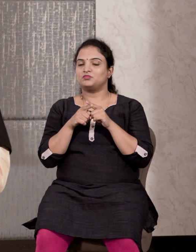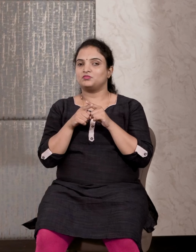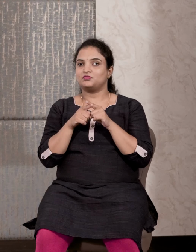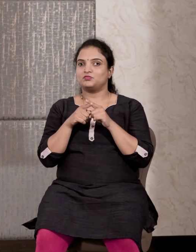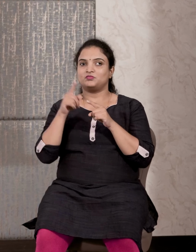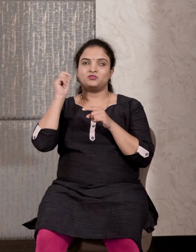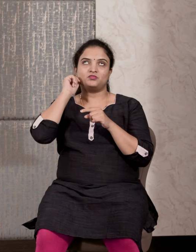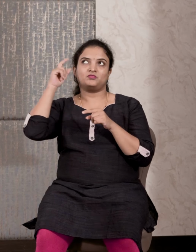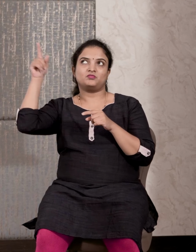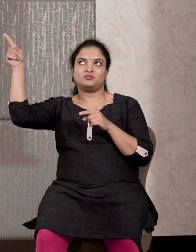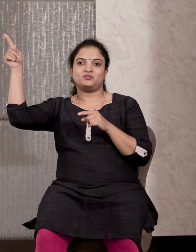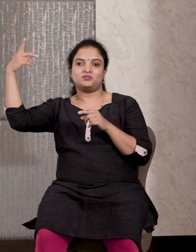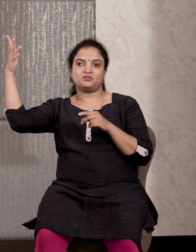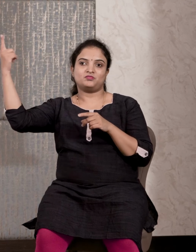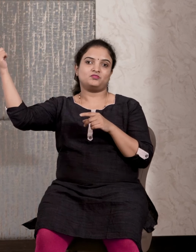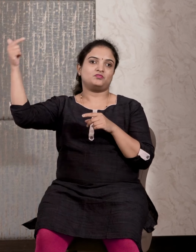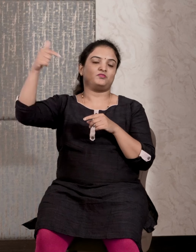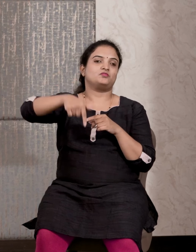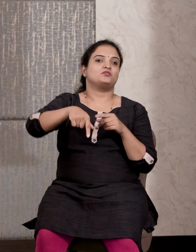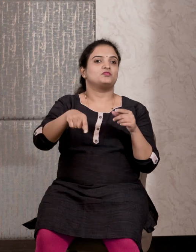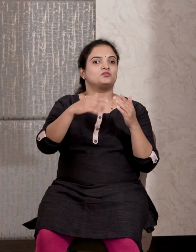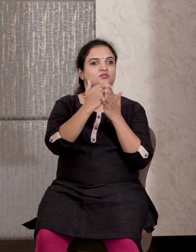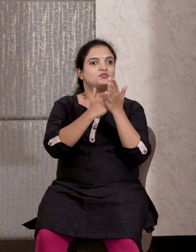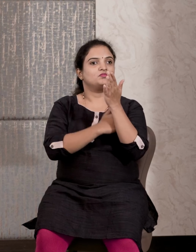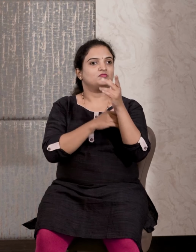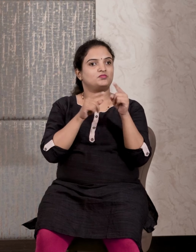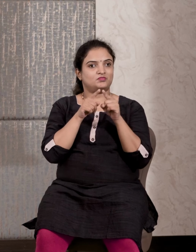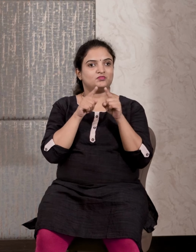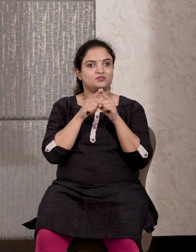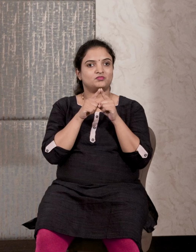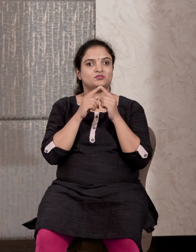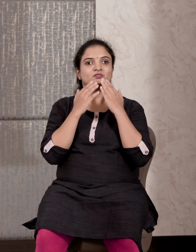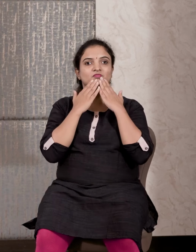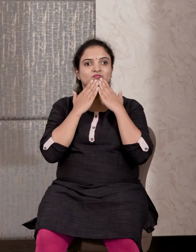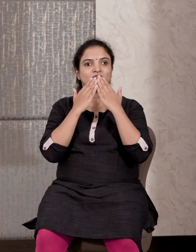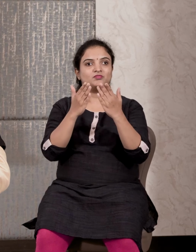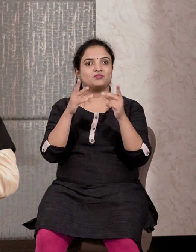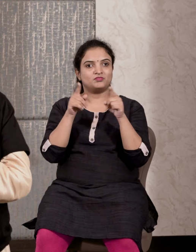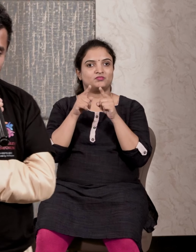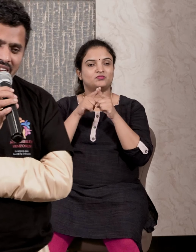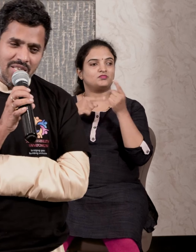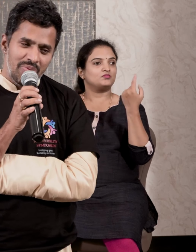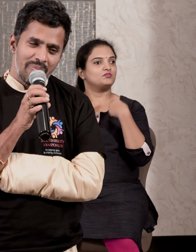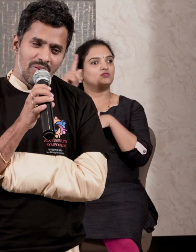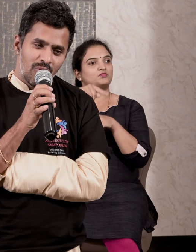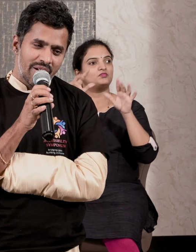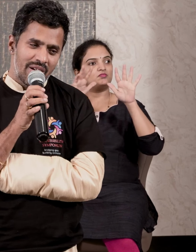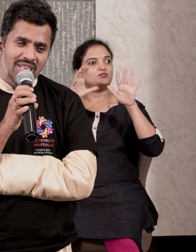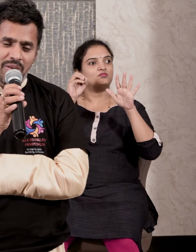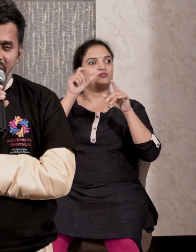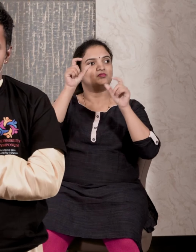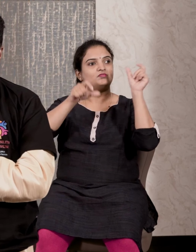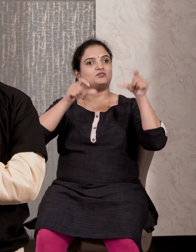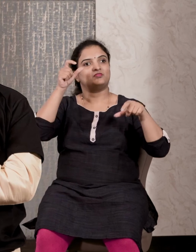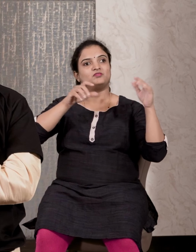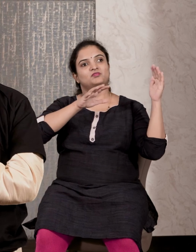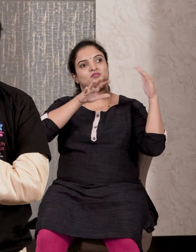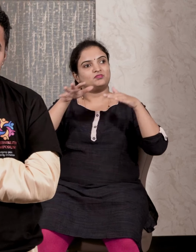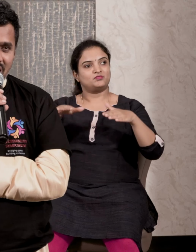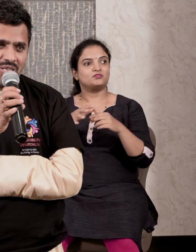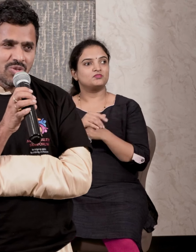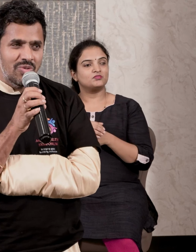went to Chennai and just came back just for this today. So thanks to all of you, the 90 people who actually made it